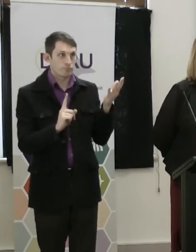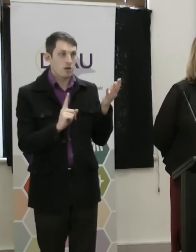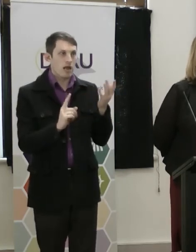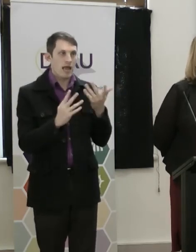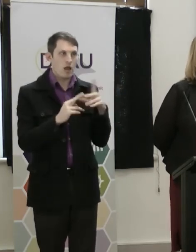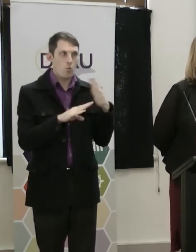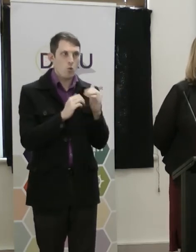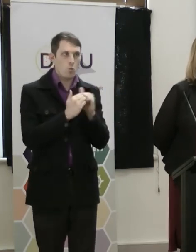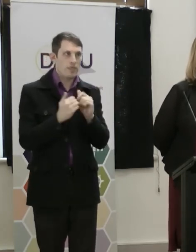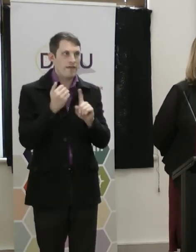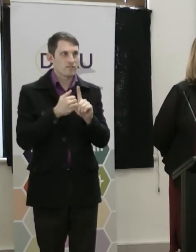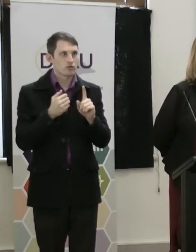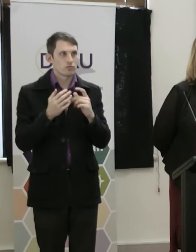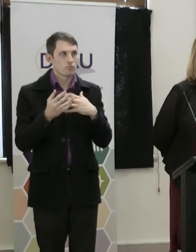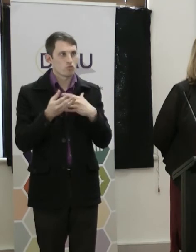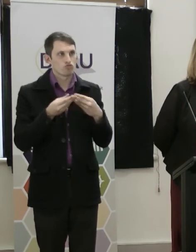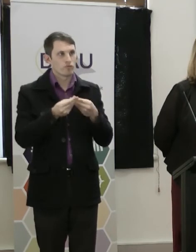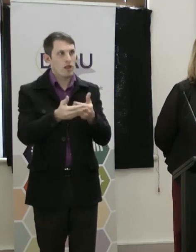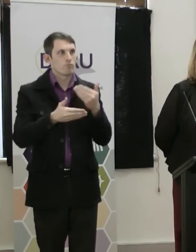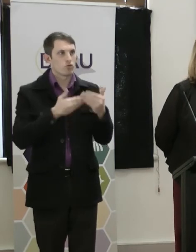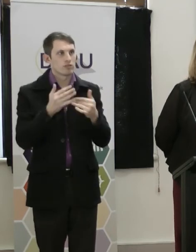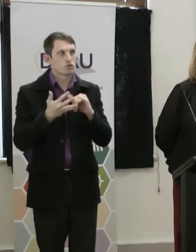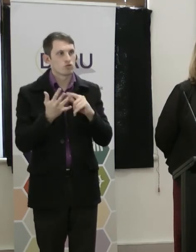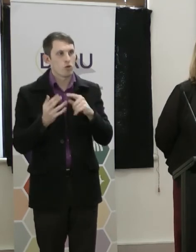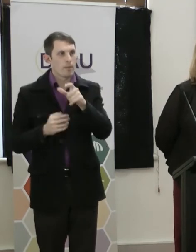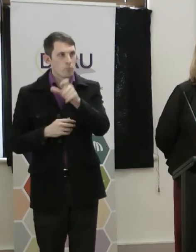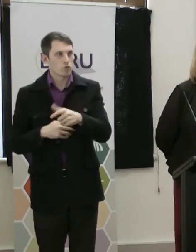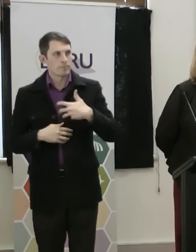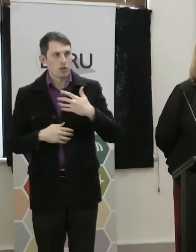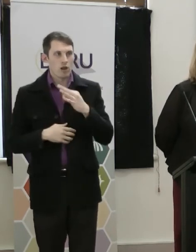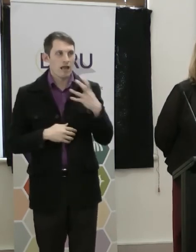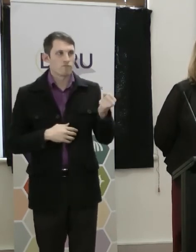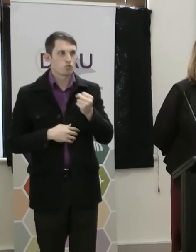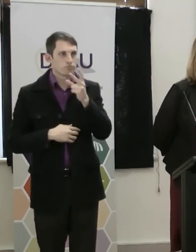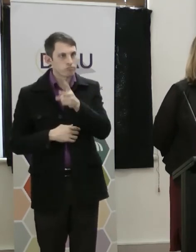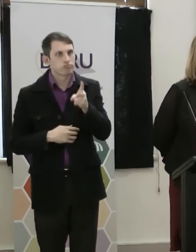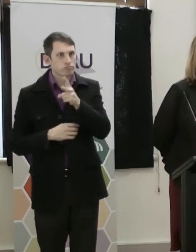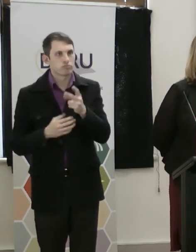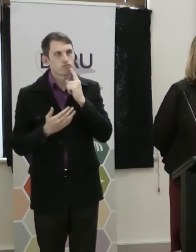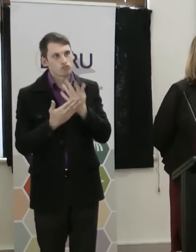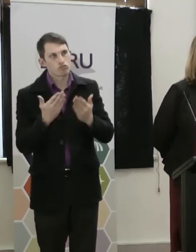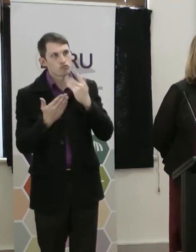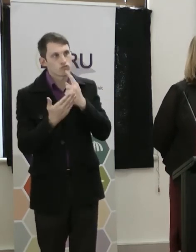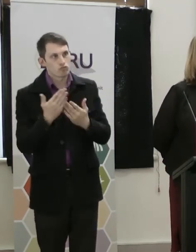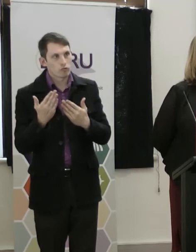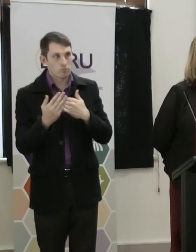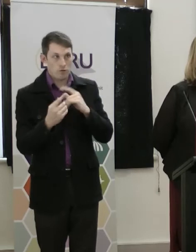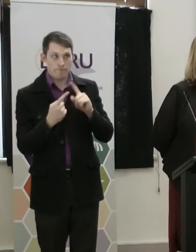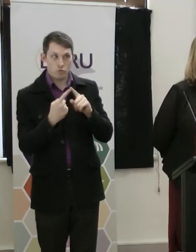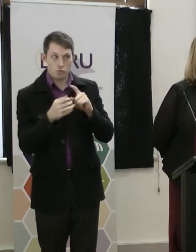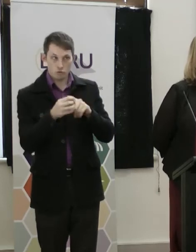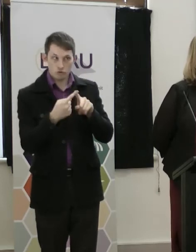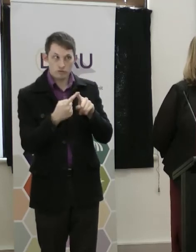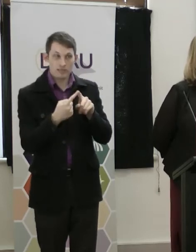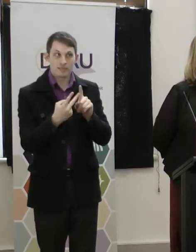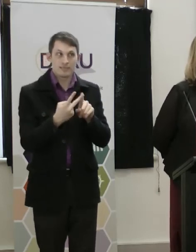so that a complainant doesn't have to continually tell their story throughout the process? That's the first question. And then the second